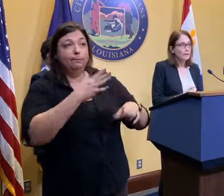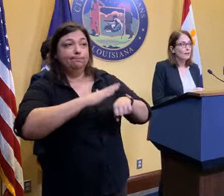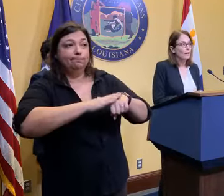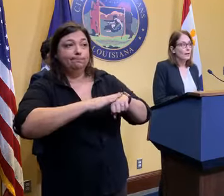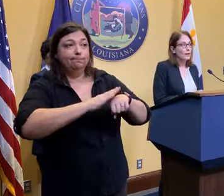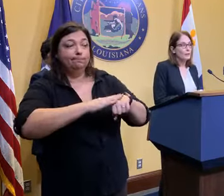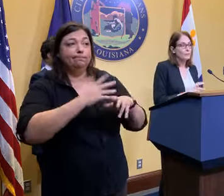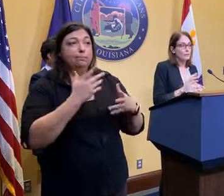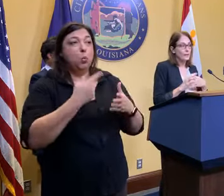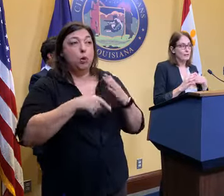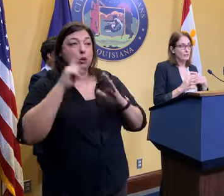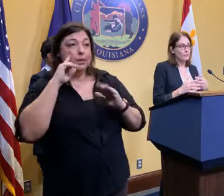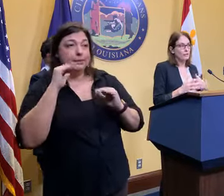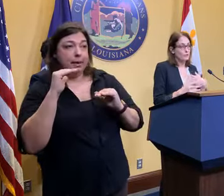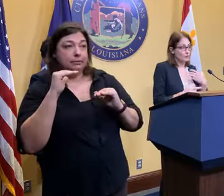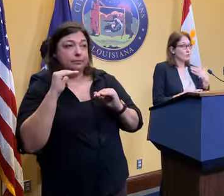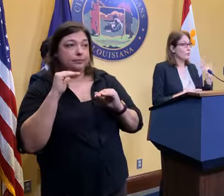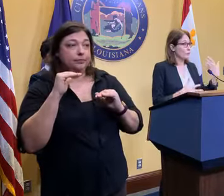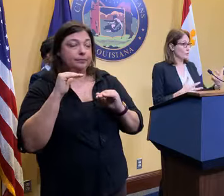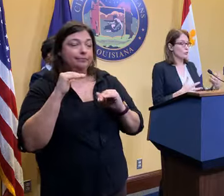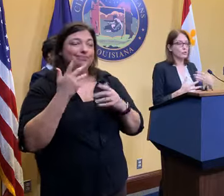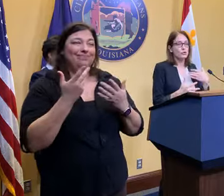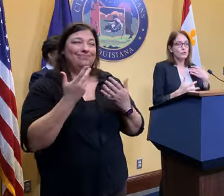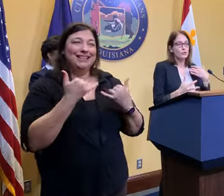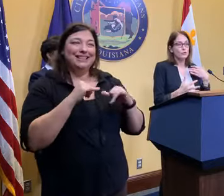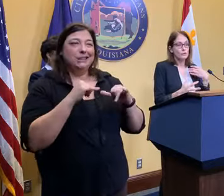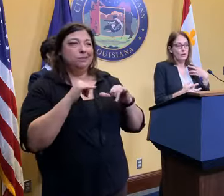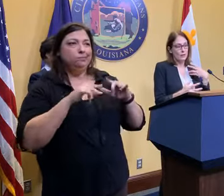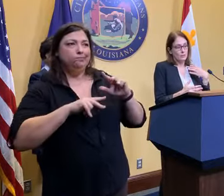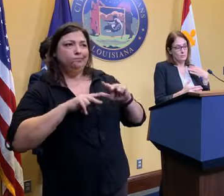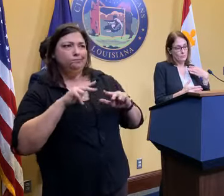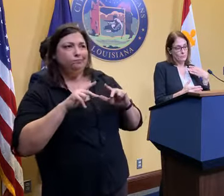vaccine. It's still, this is sort of the first